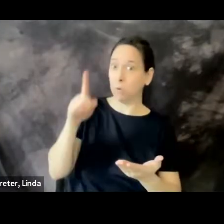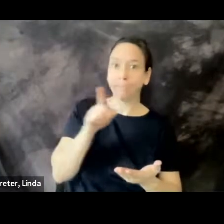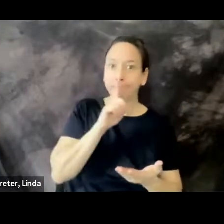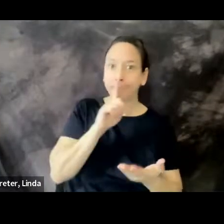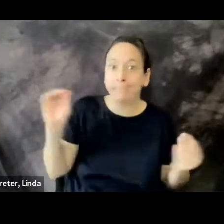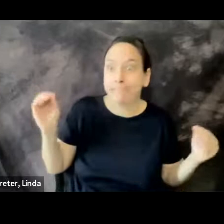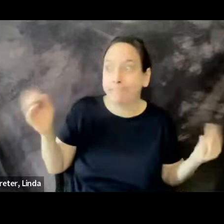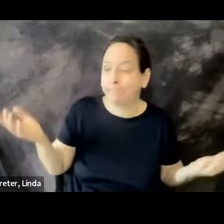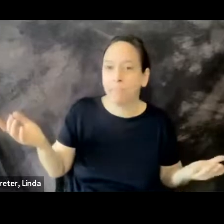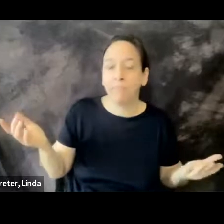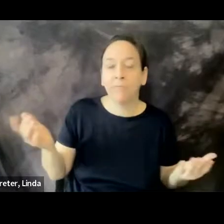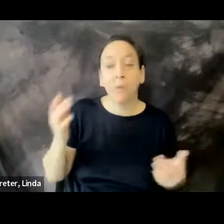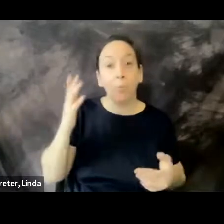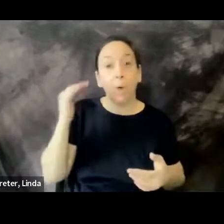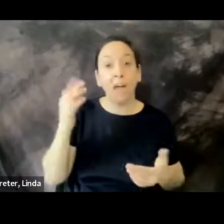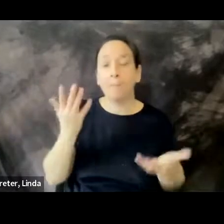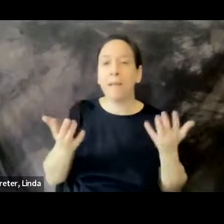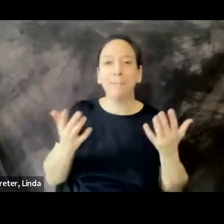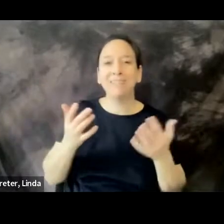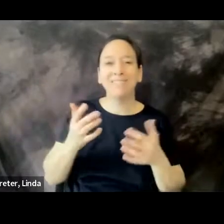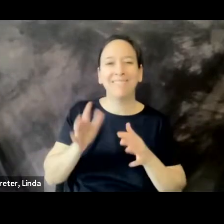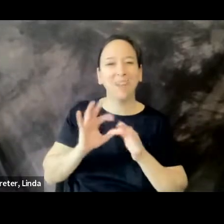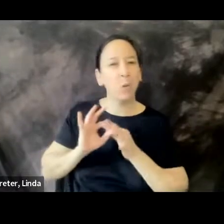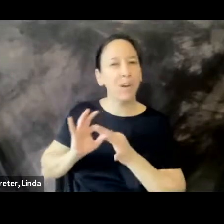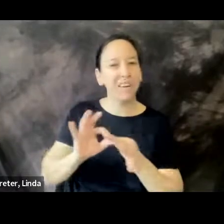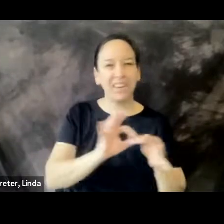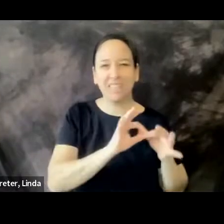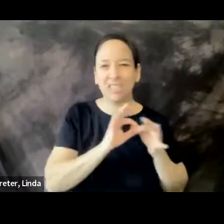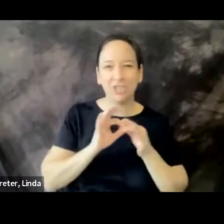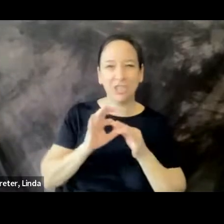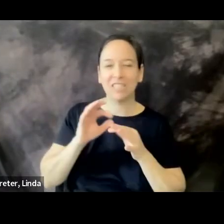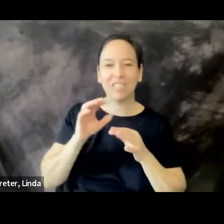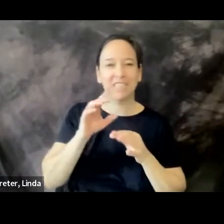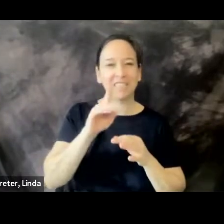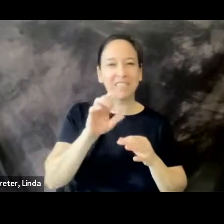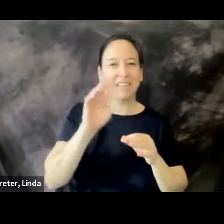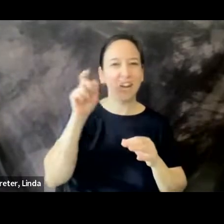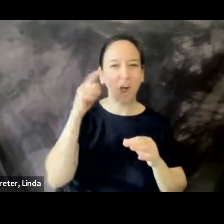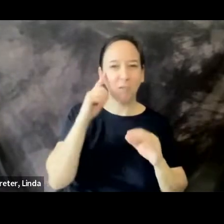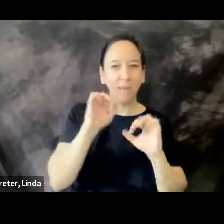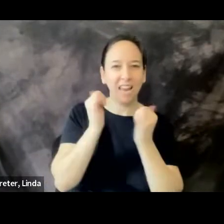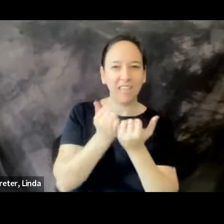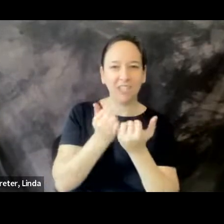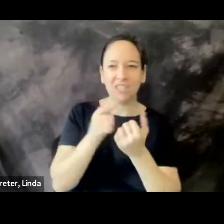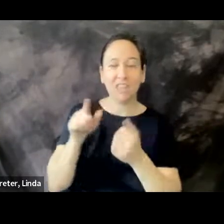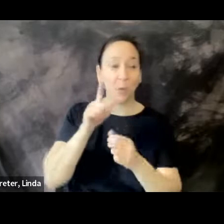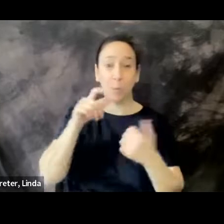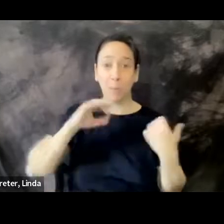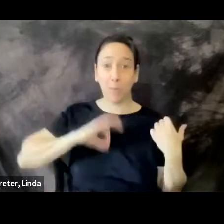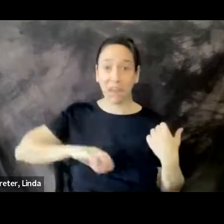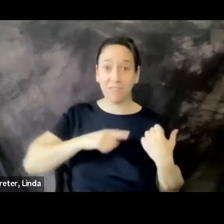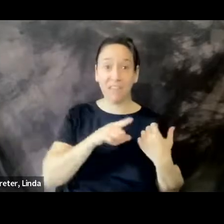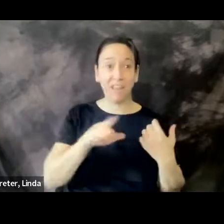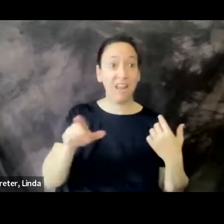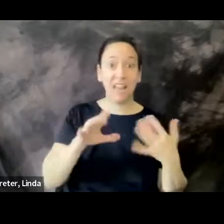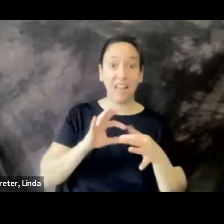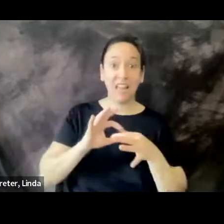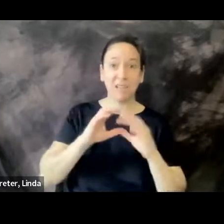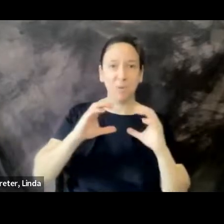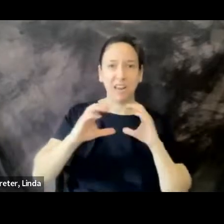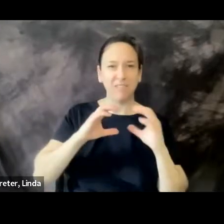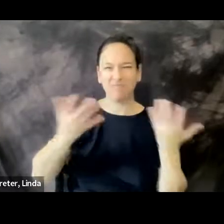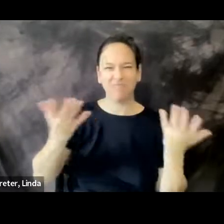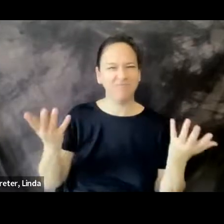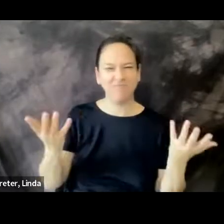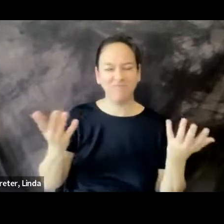Mostly because there's a lack of coordination between the DC government agencies that the beneficiaries in which they would qualify for these other